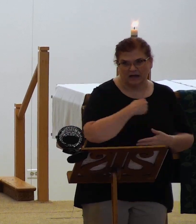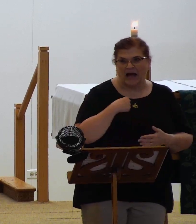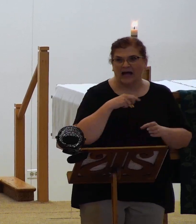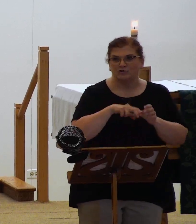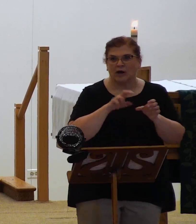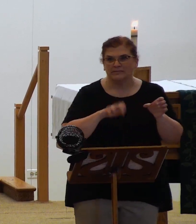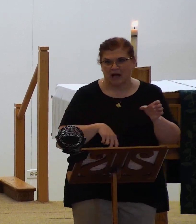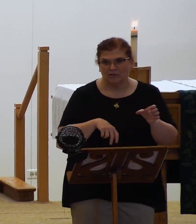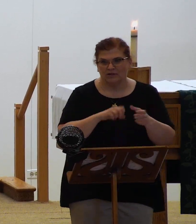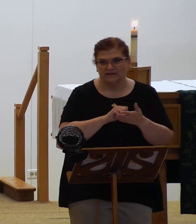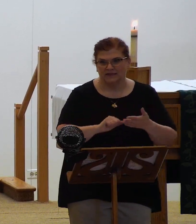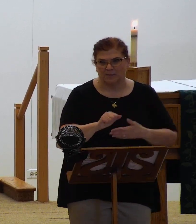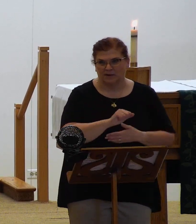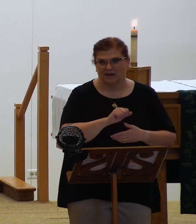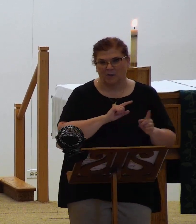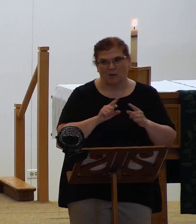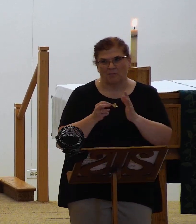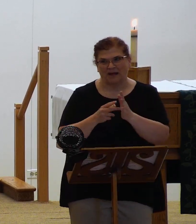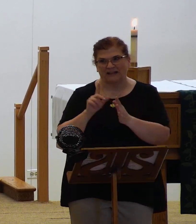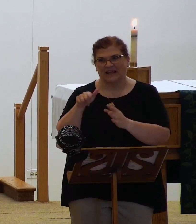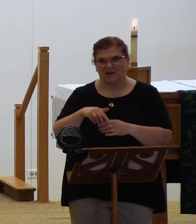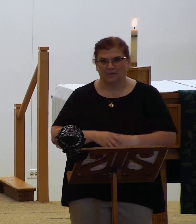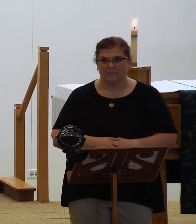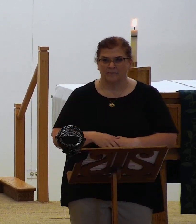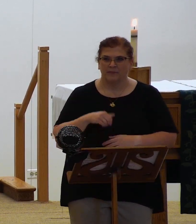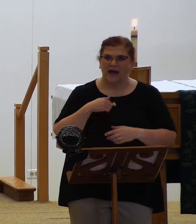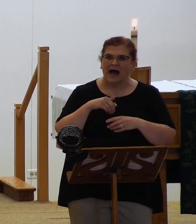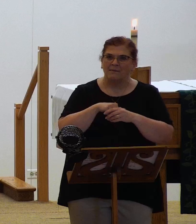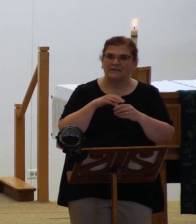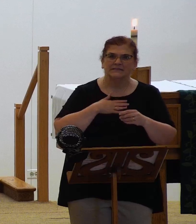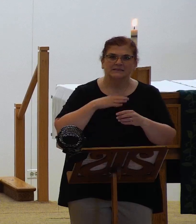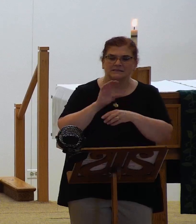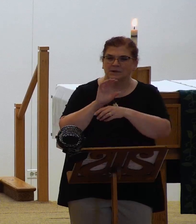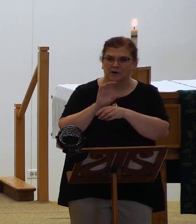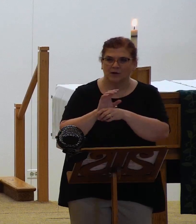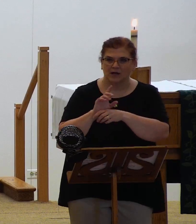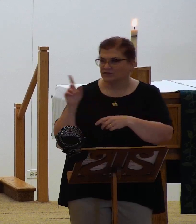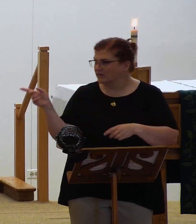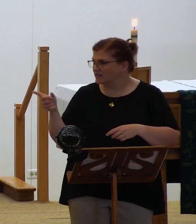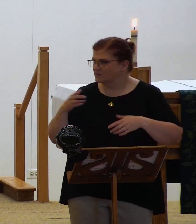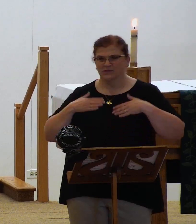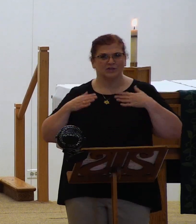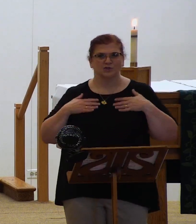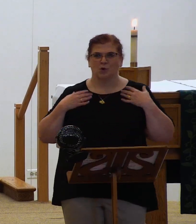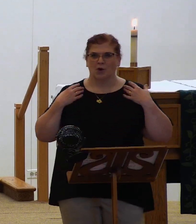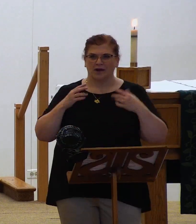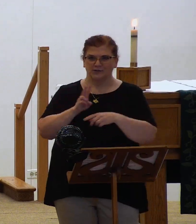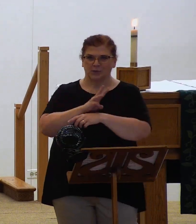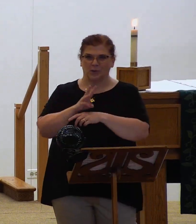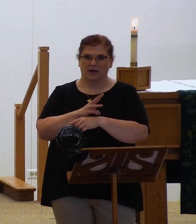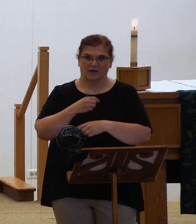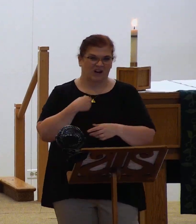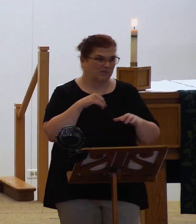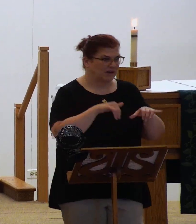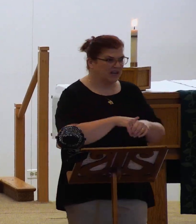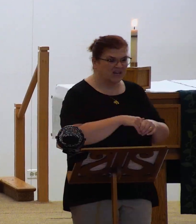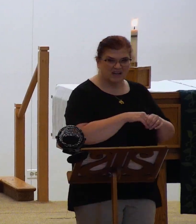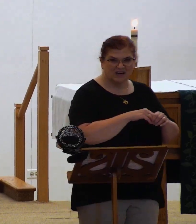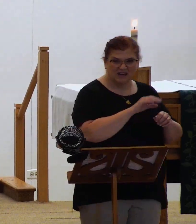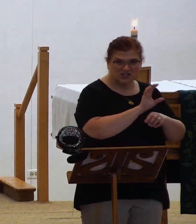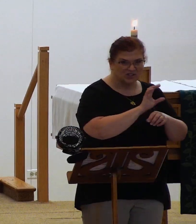who had to return later. I've been in some congregations where this was a joy to wear, and I've been in a congregation where it was